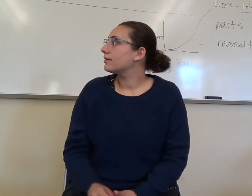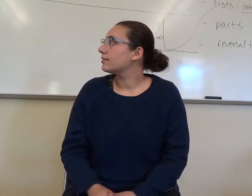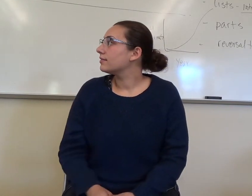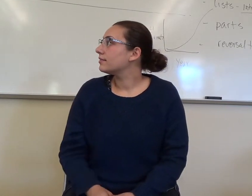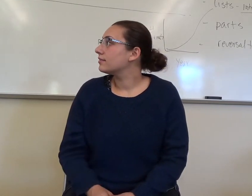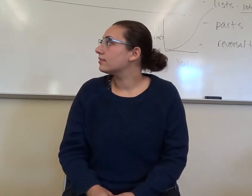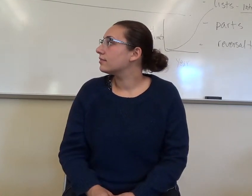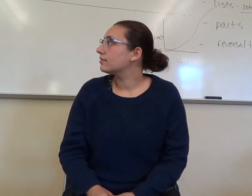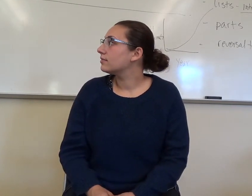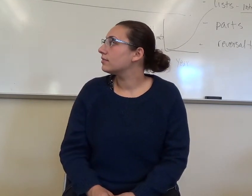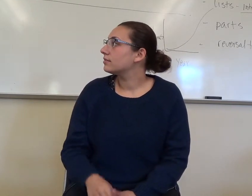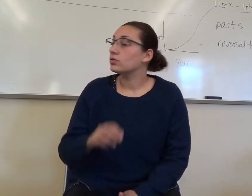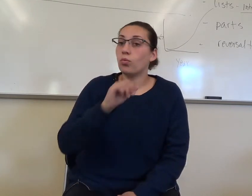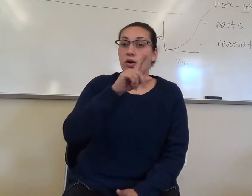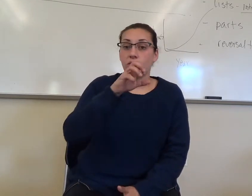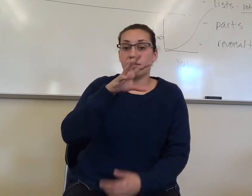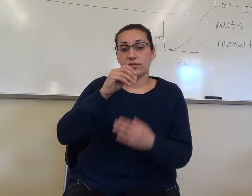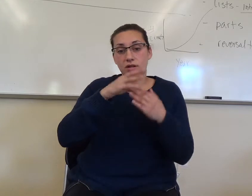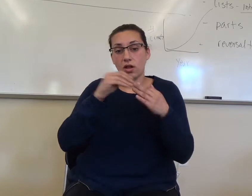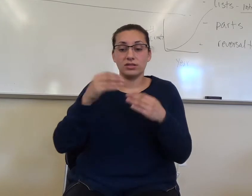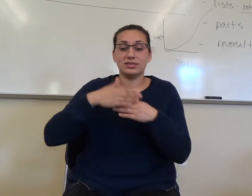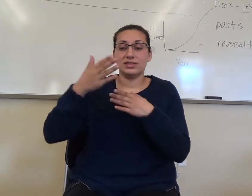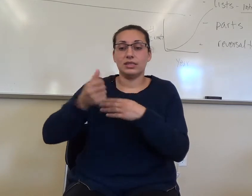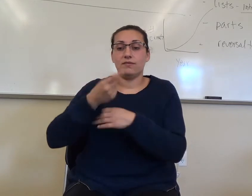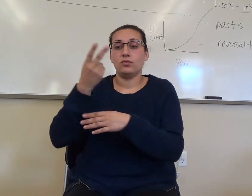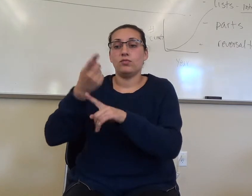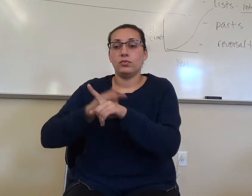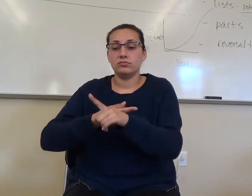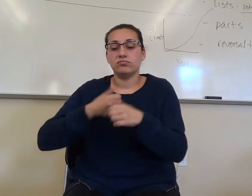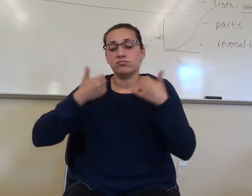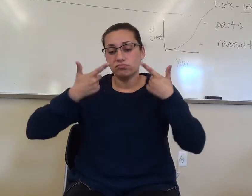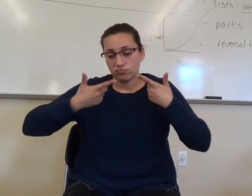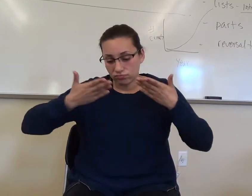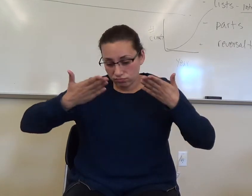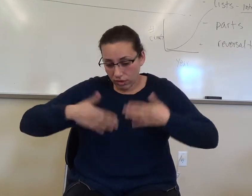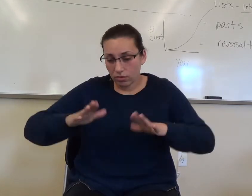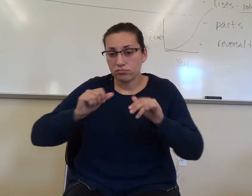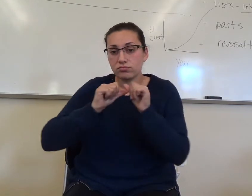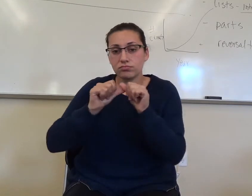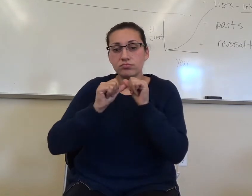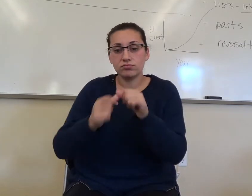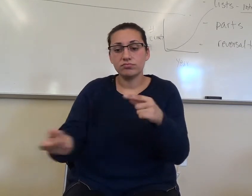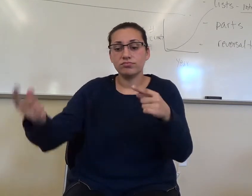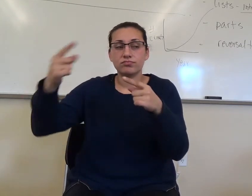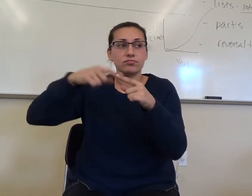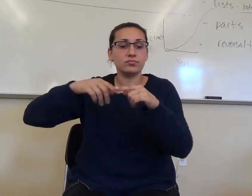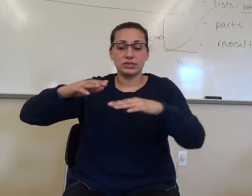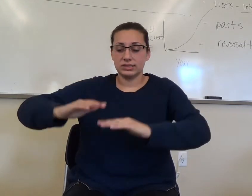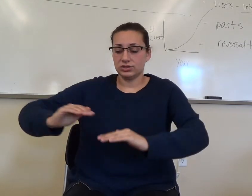$150 for the next 3 months, and then allowed to continue until the child is 18 months old. So very,